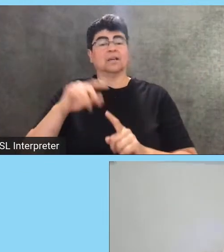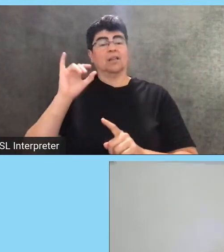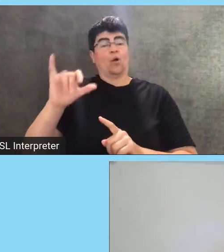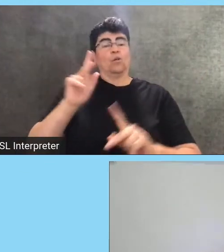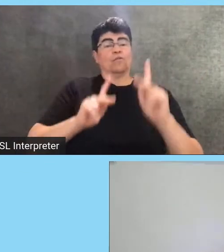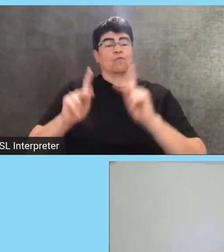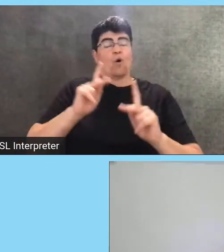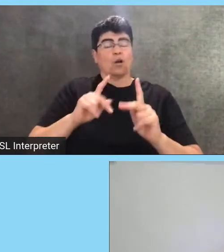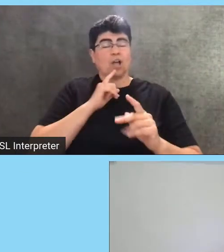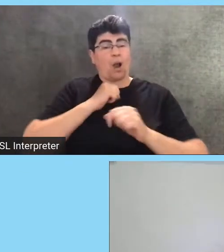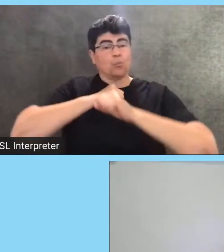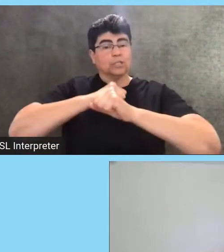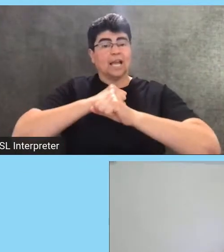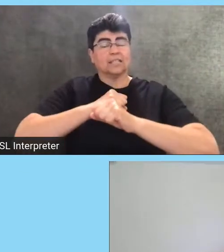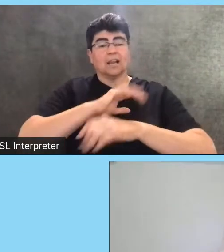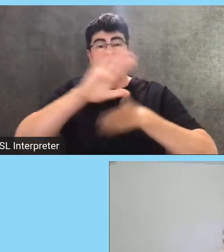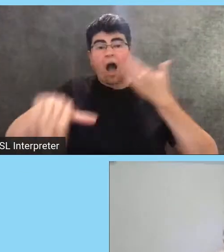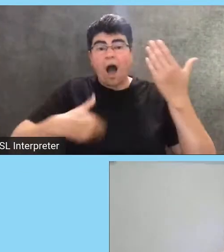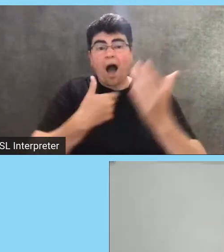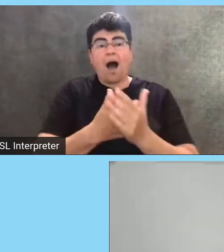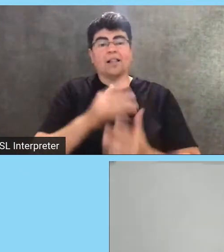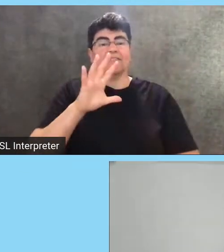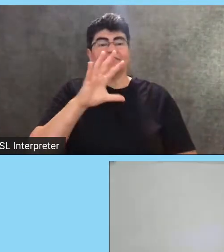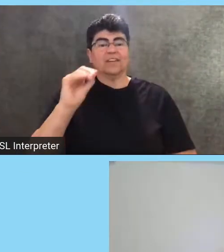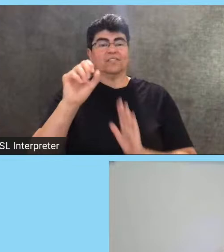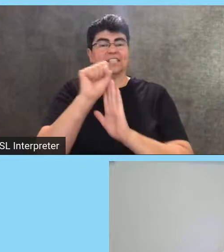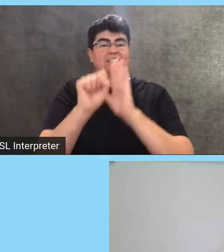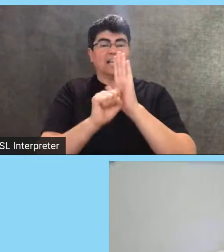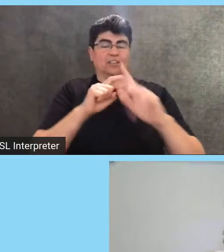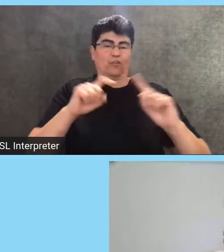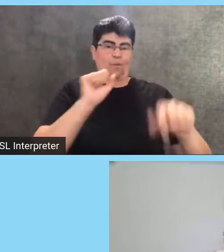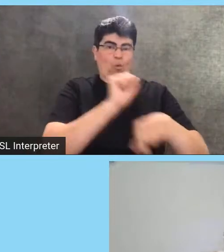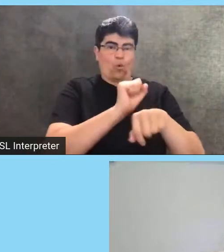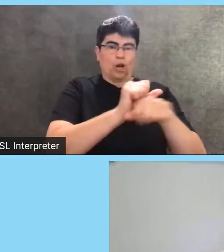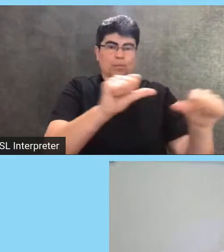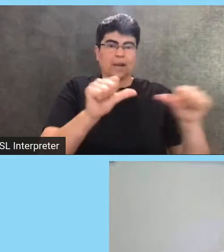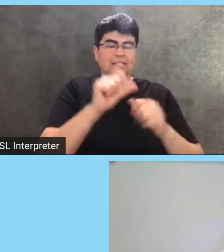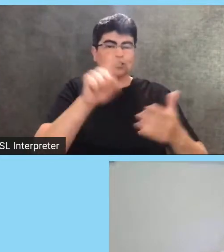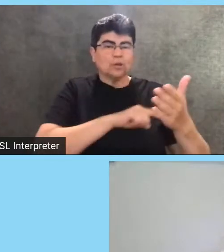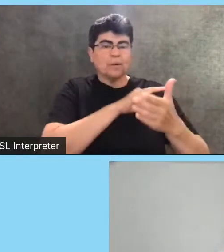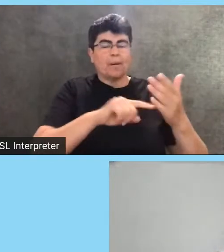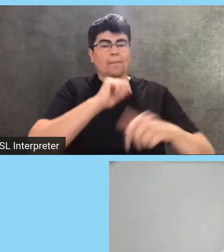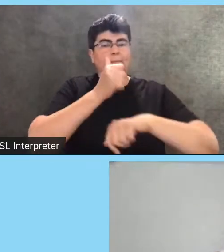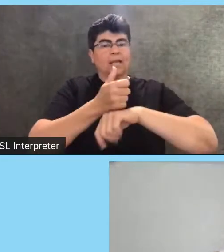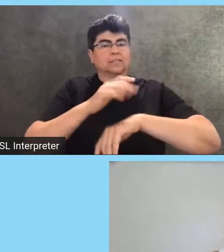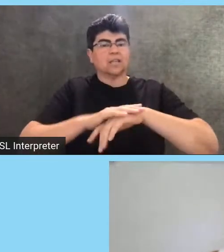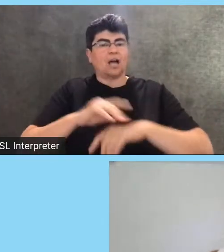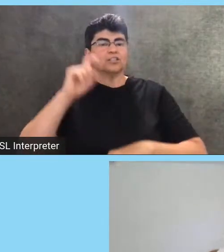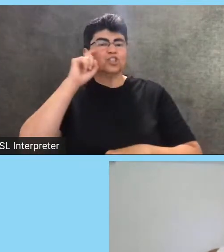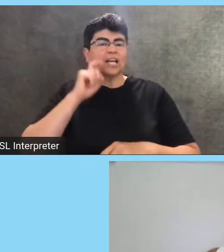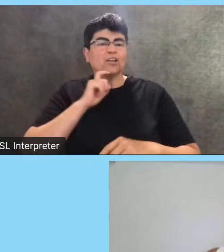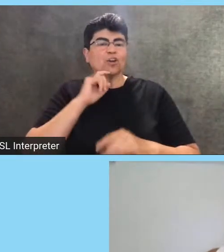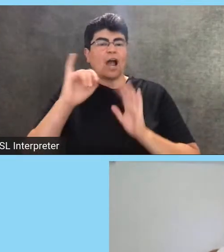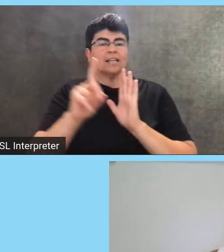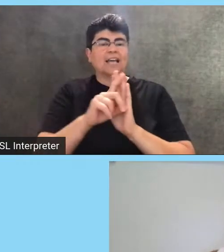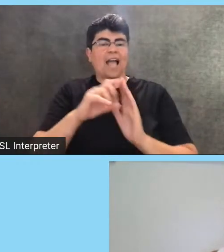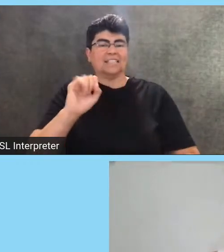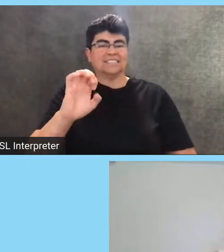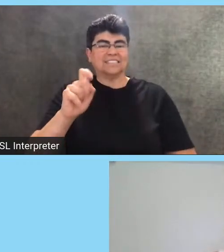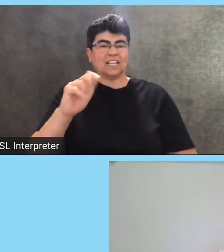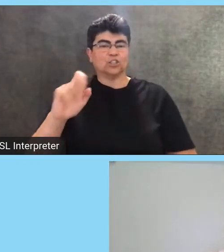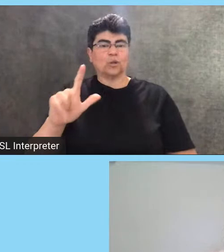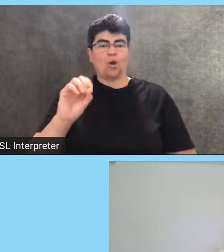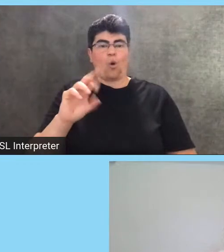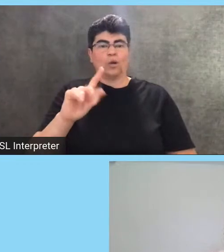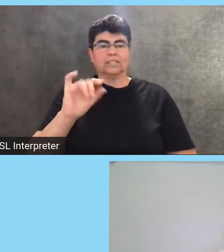are protected in all 50 states from workplace discrimination based on gender identity and sexual orientation.